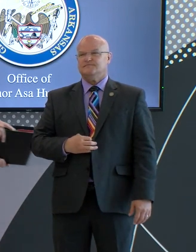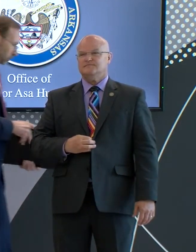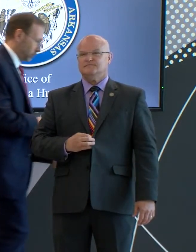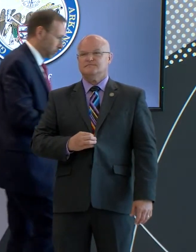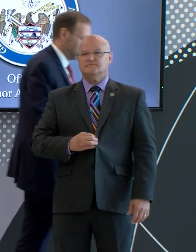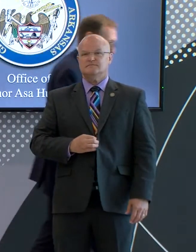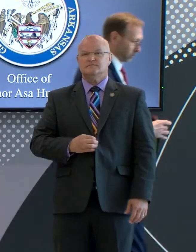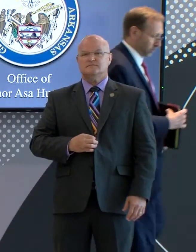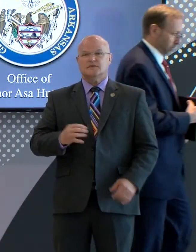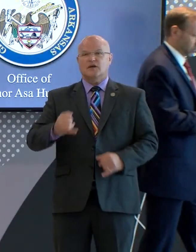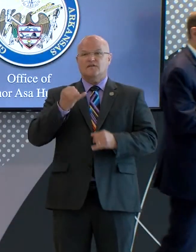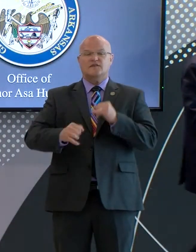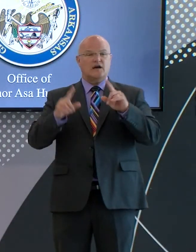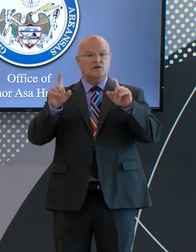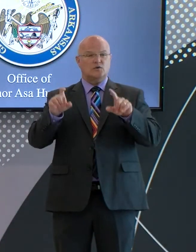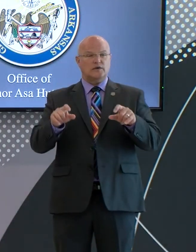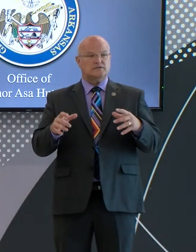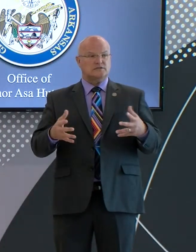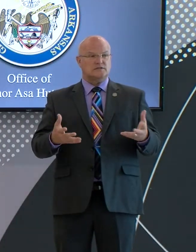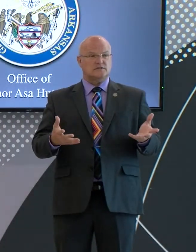Is there one final question?